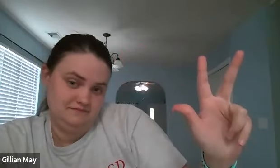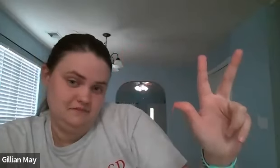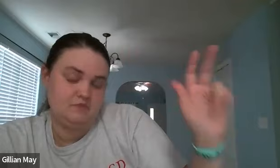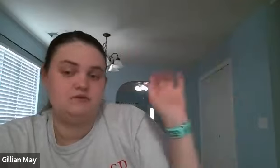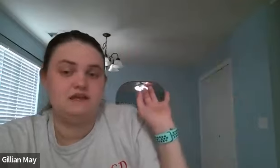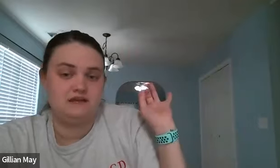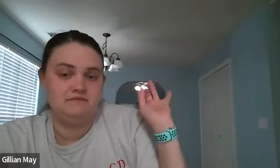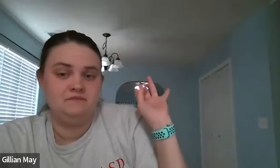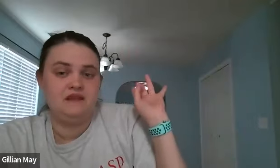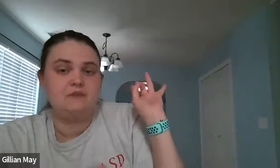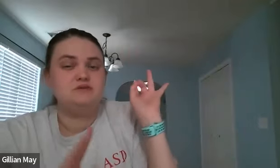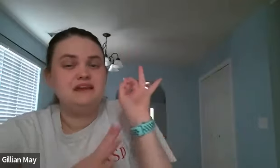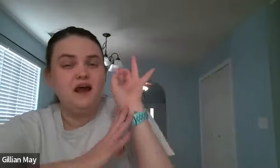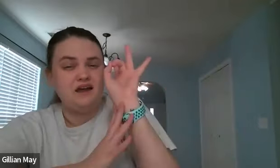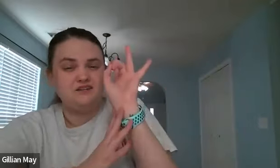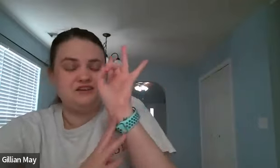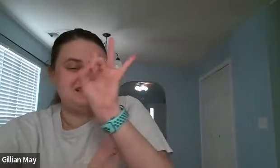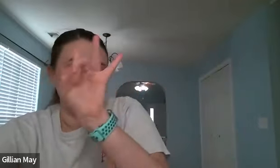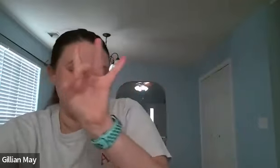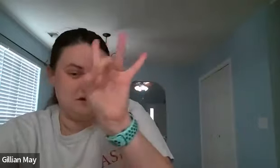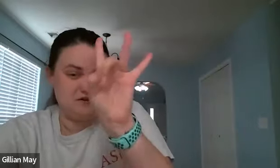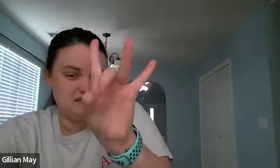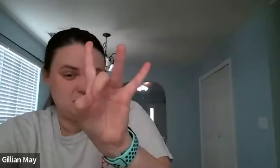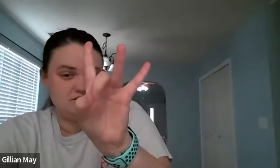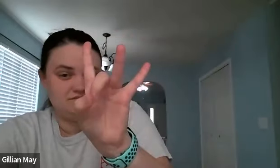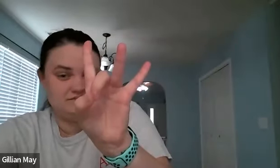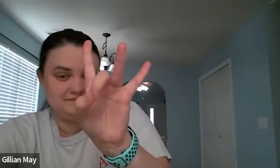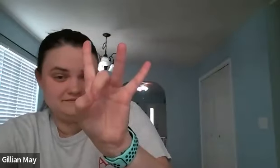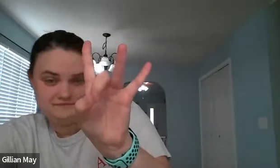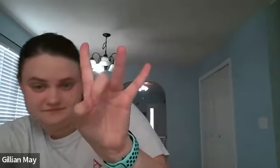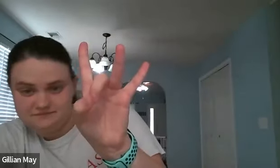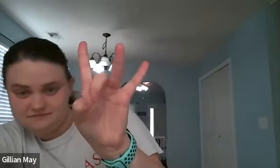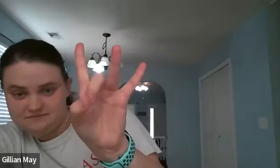I'm gonna do it again. I'm doing it higher so you guys can see it better, that's why.